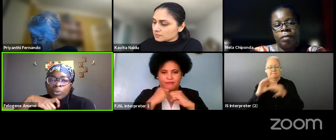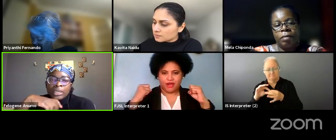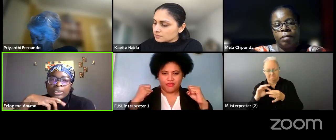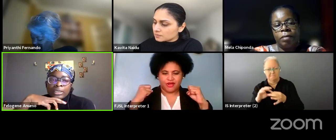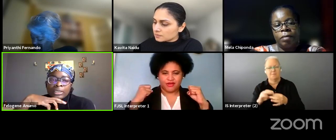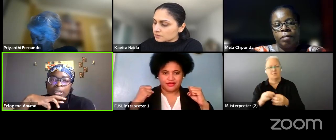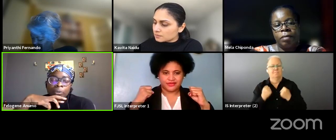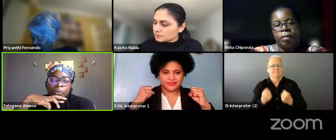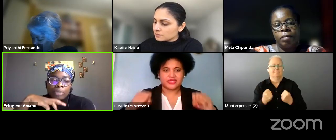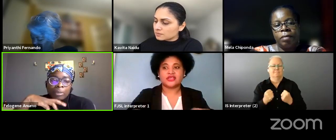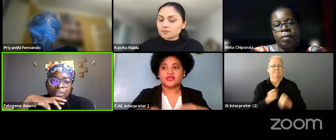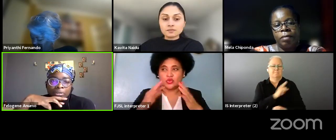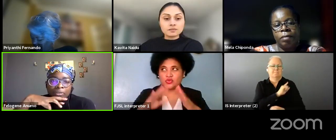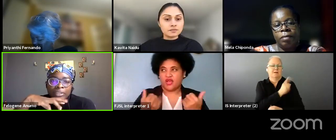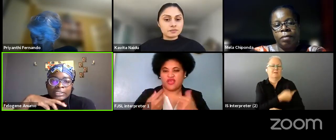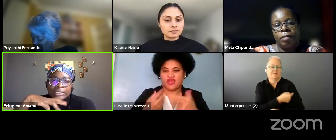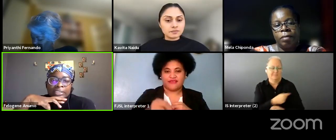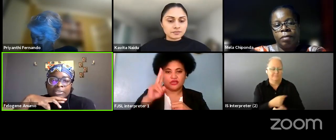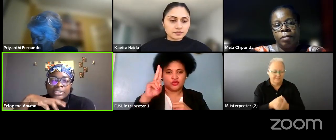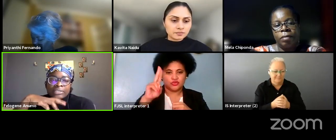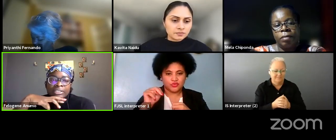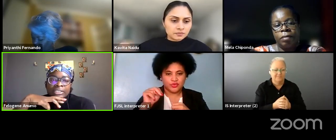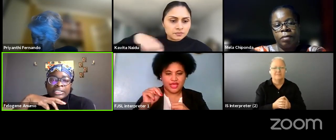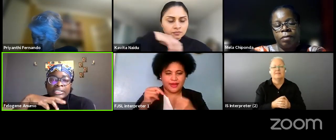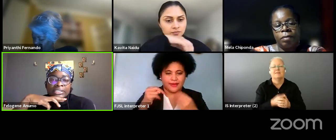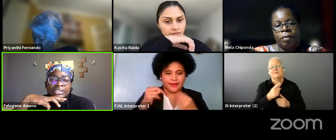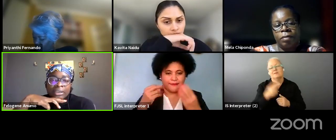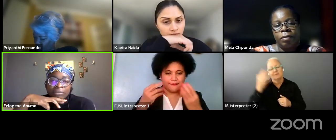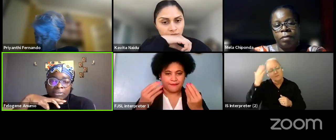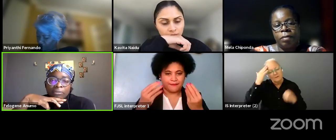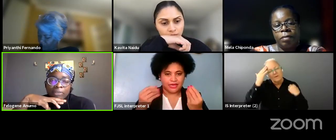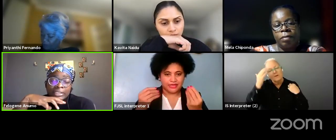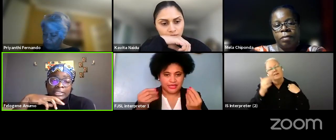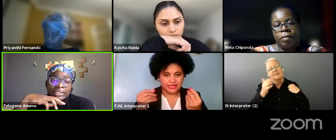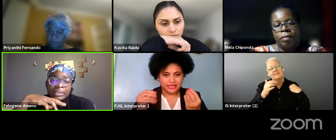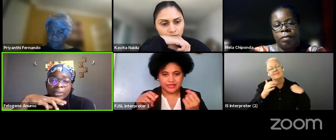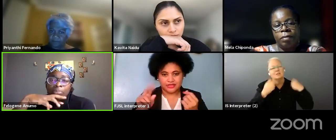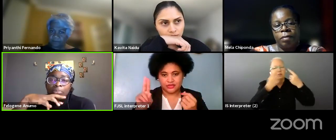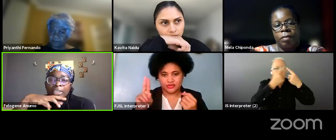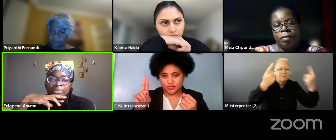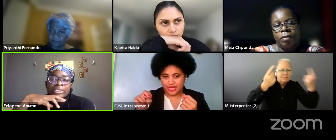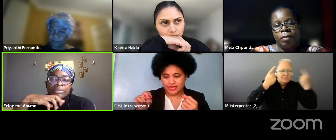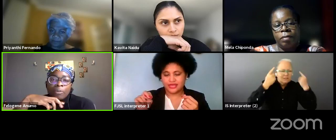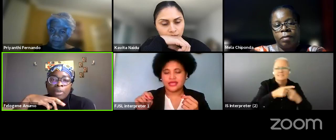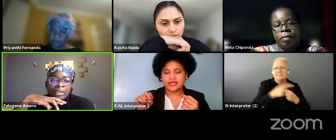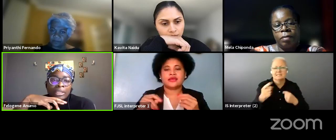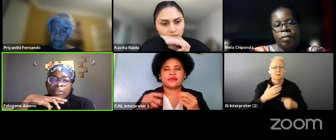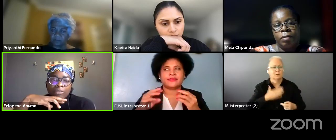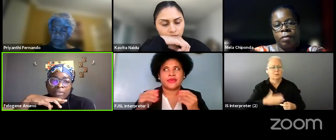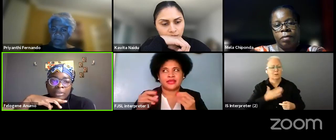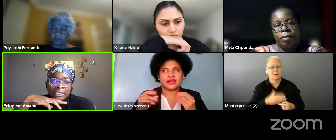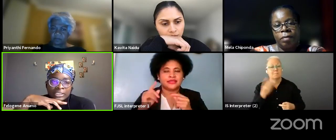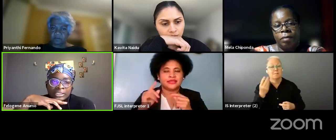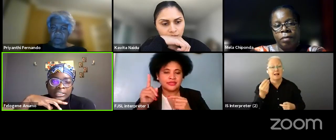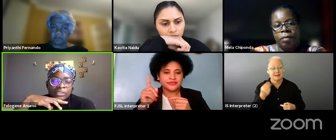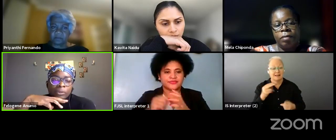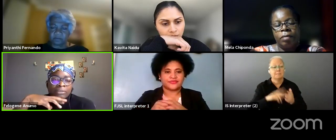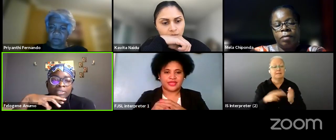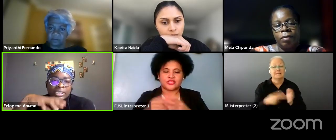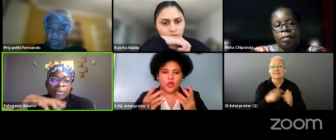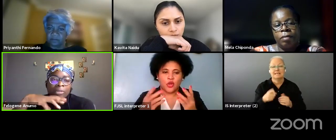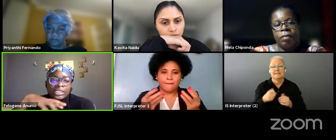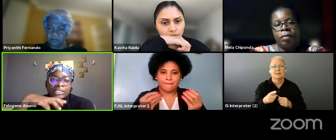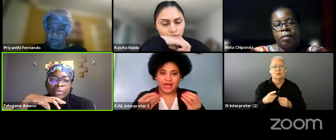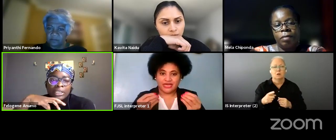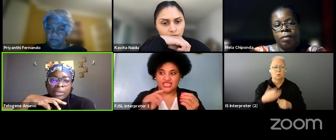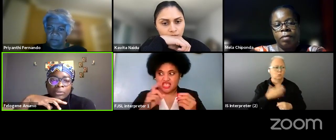underfunded UN, with public universities and research facilities starving for funds, money means more power than we have ever imagined. And so we have